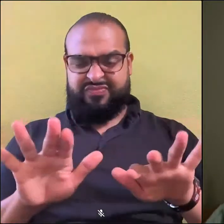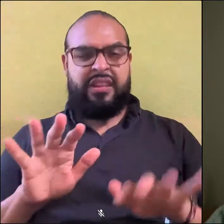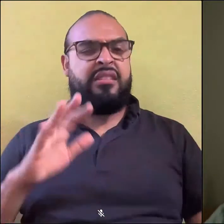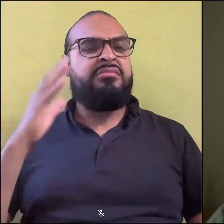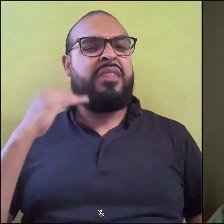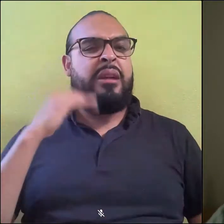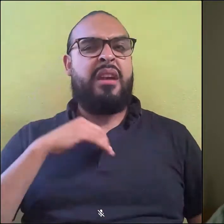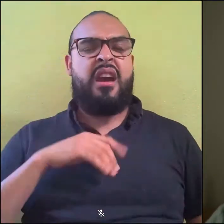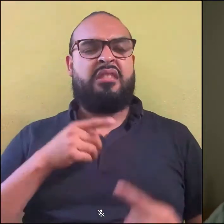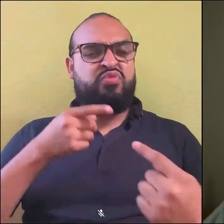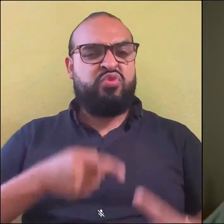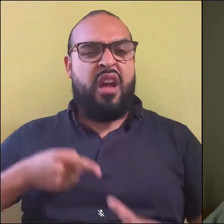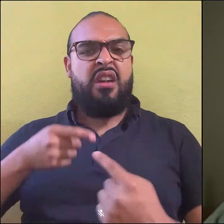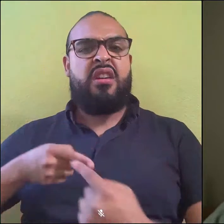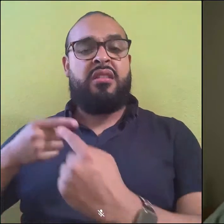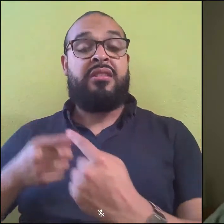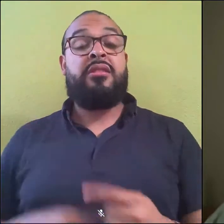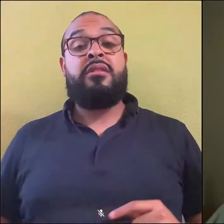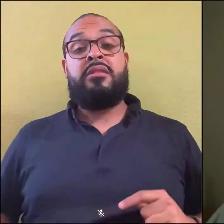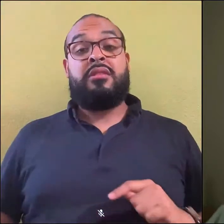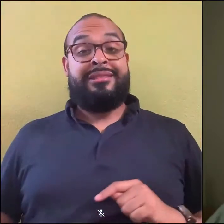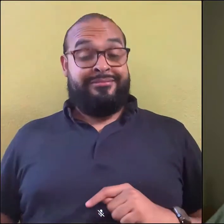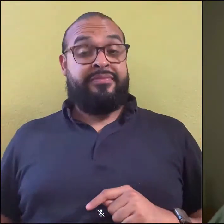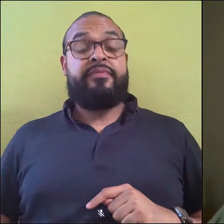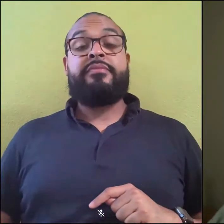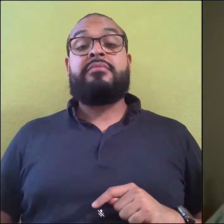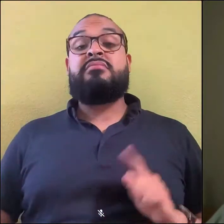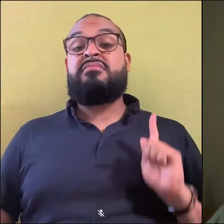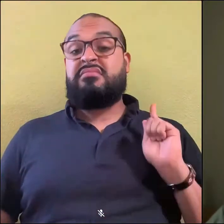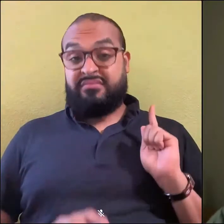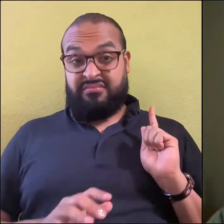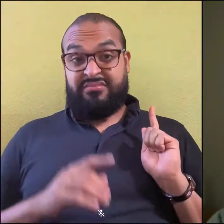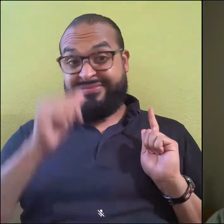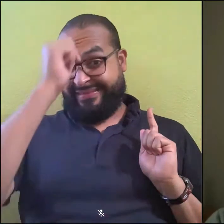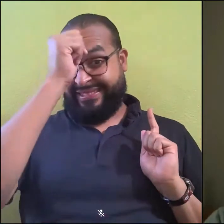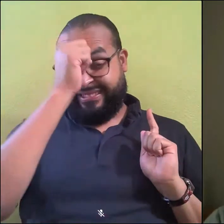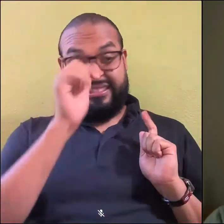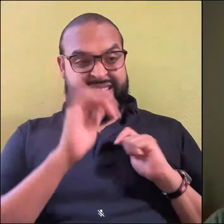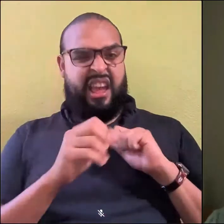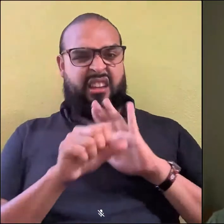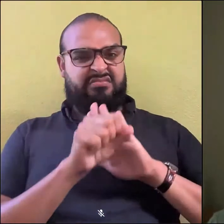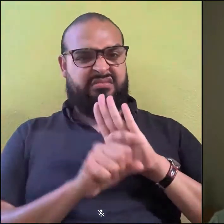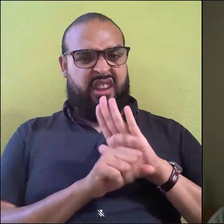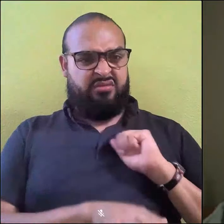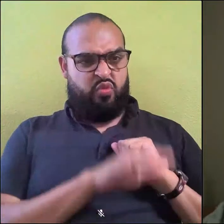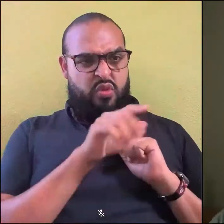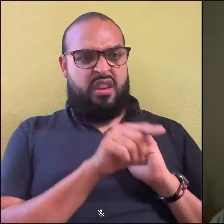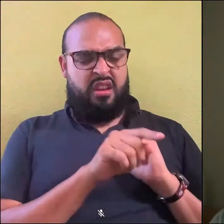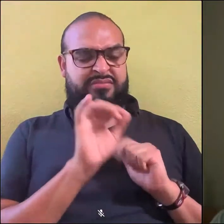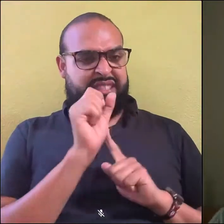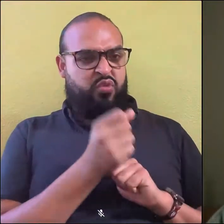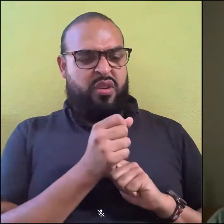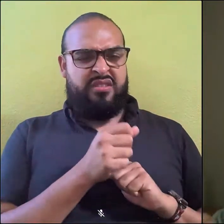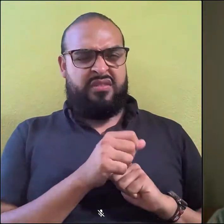3 million people dying in the state where my parents were growing up is, to me, incredibly